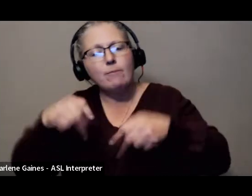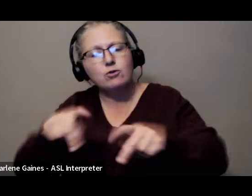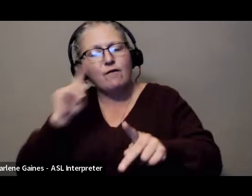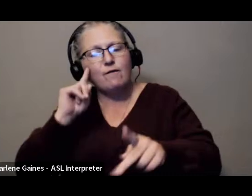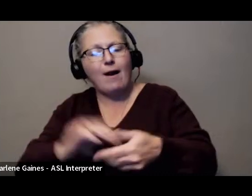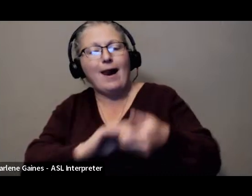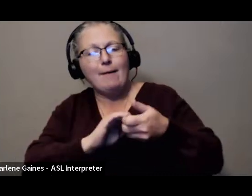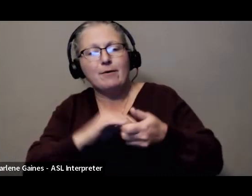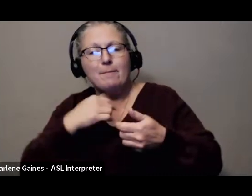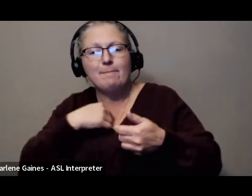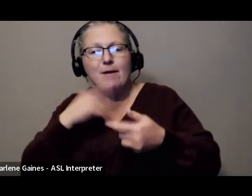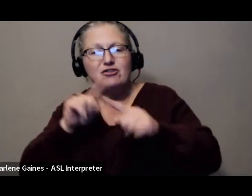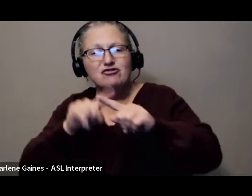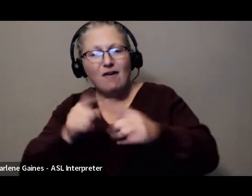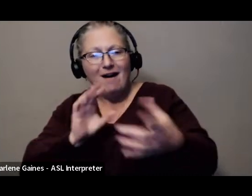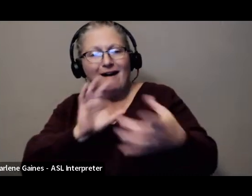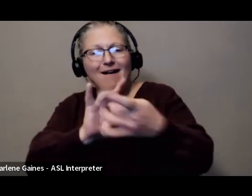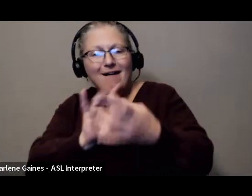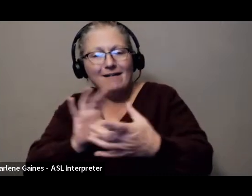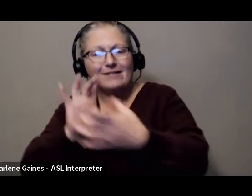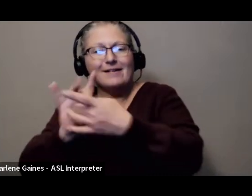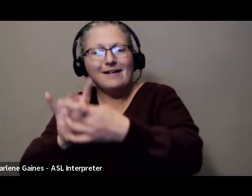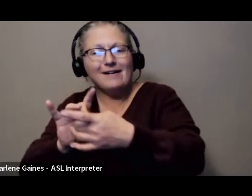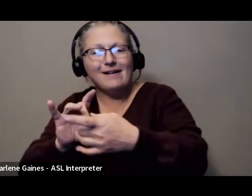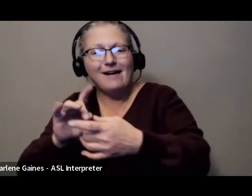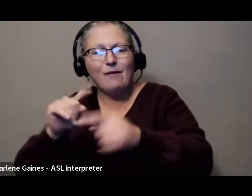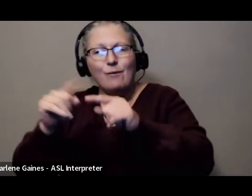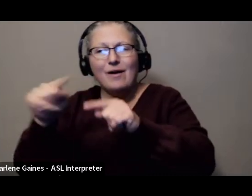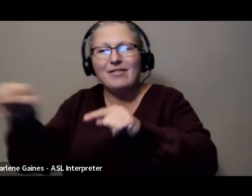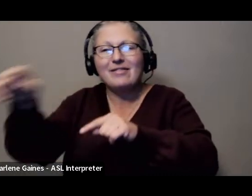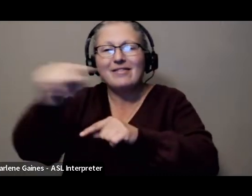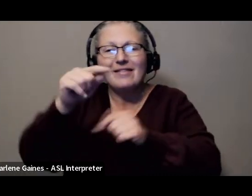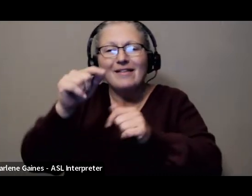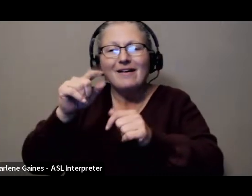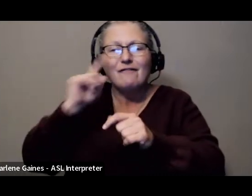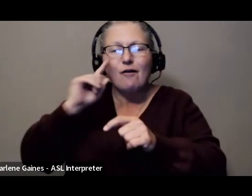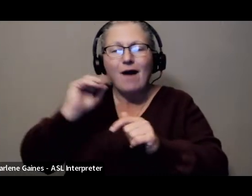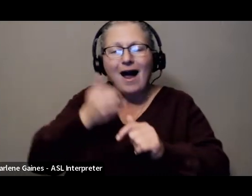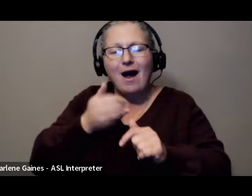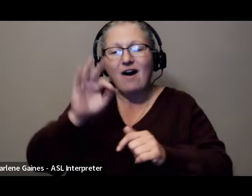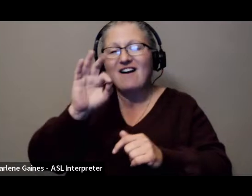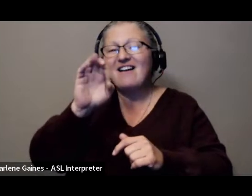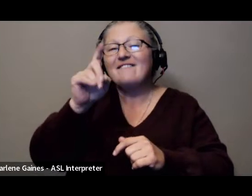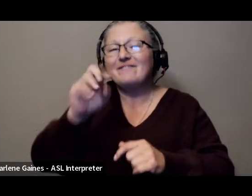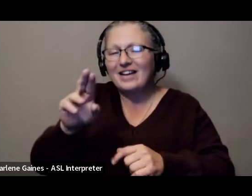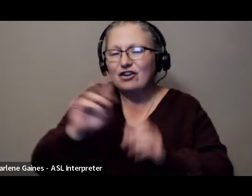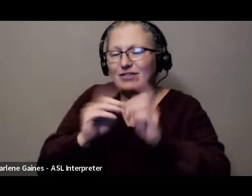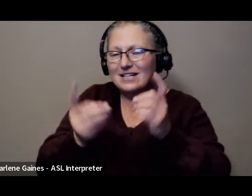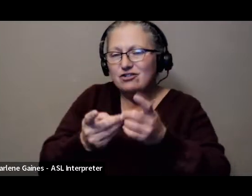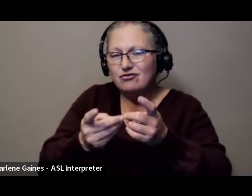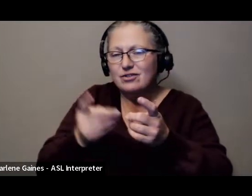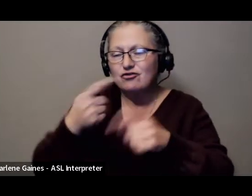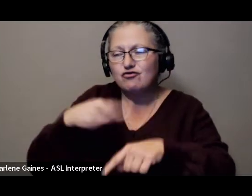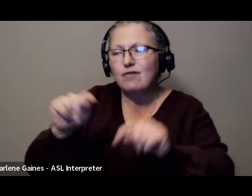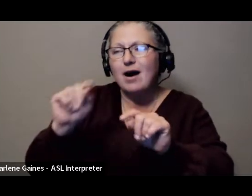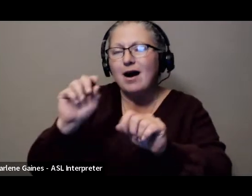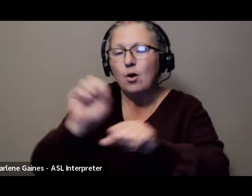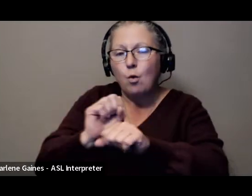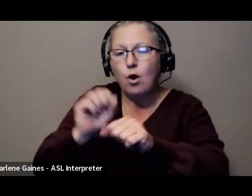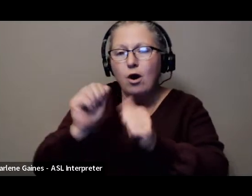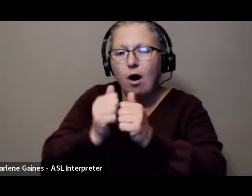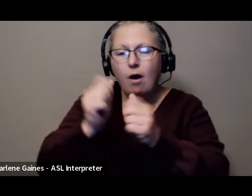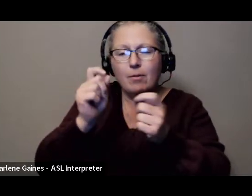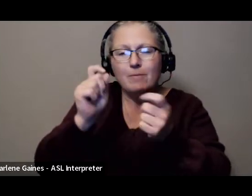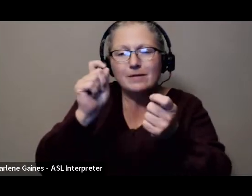definitely started to make some connections with my counterparts at our feeder districts to try to work on this articulation a little